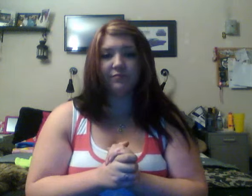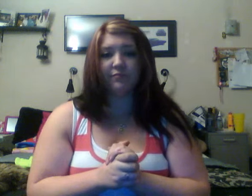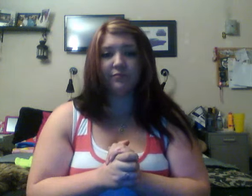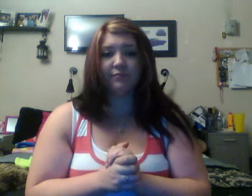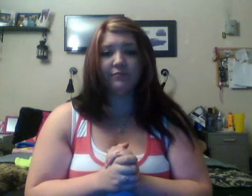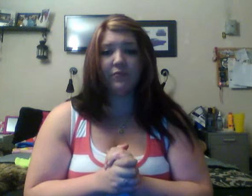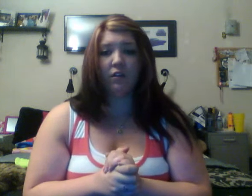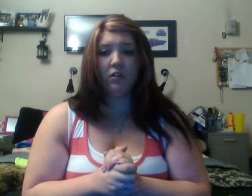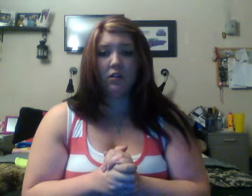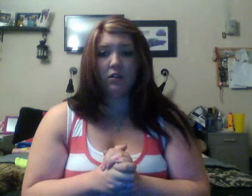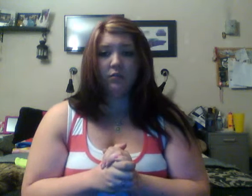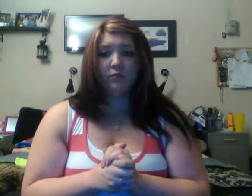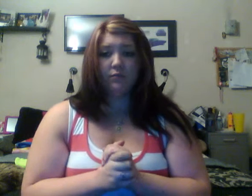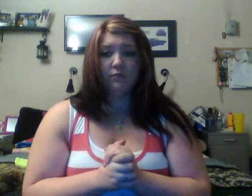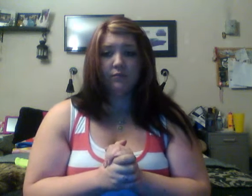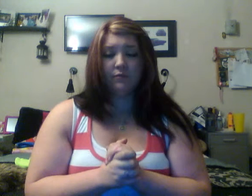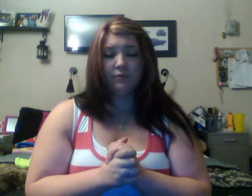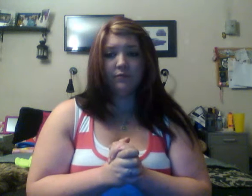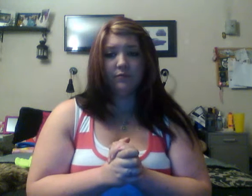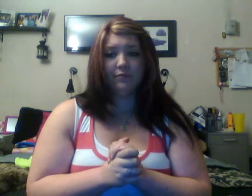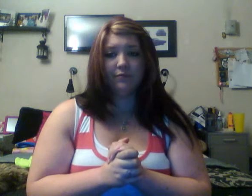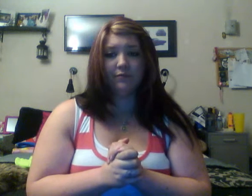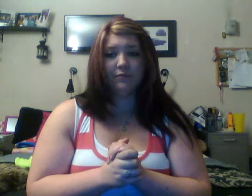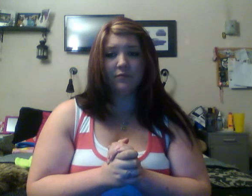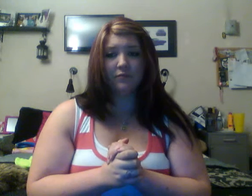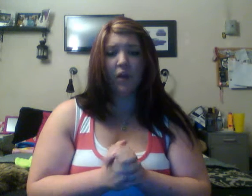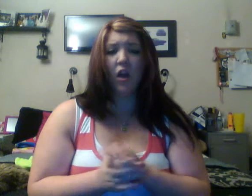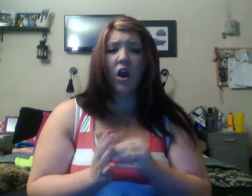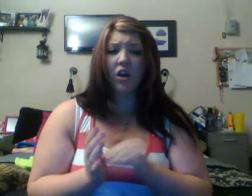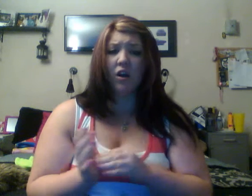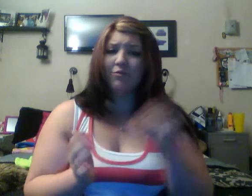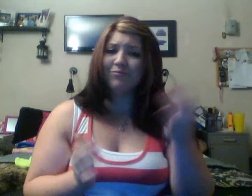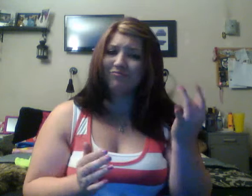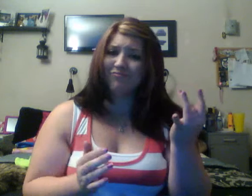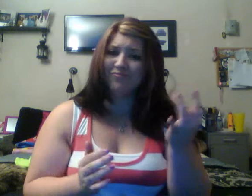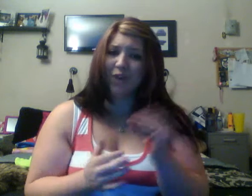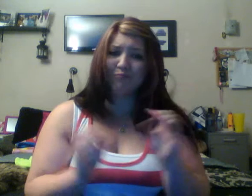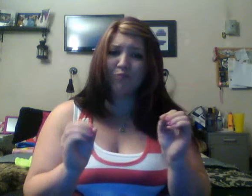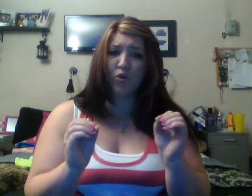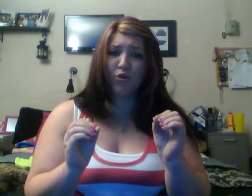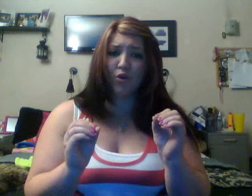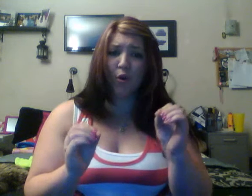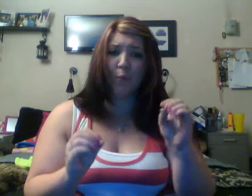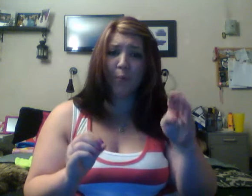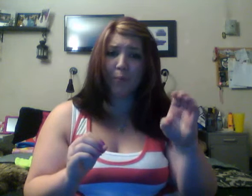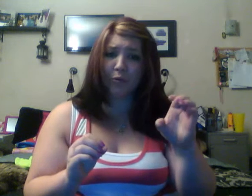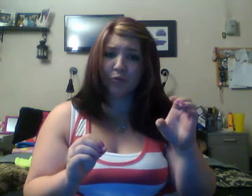But secondly, probably if you had 13 to 16 children, only 6, maybe 5 or 6 of them made it